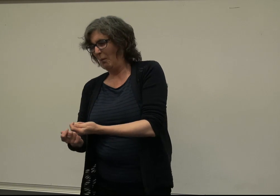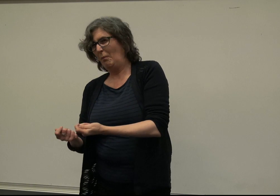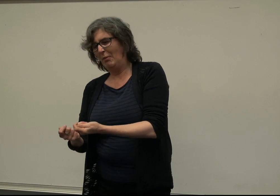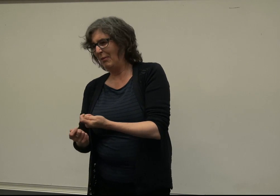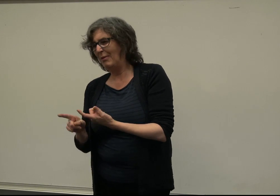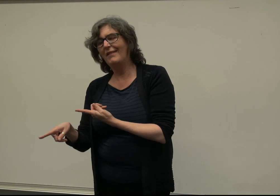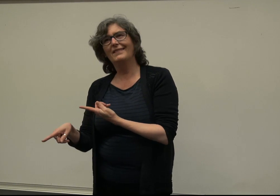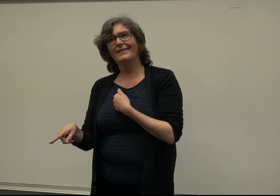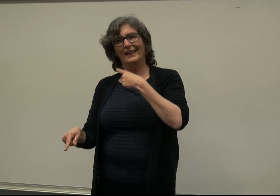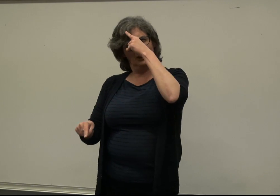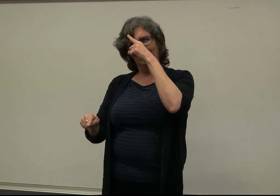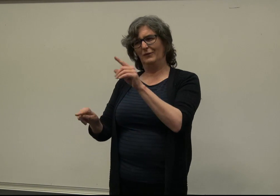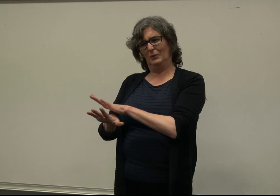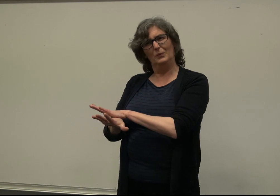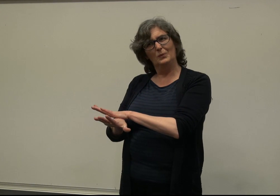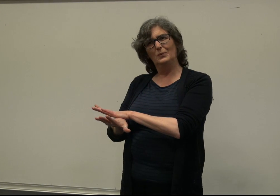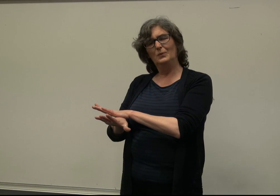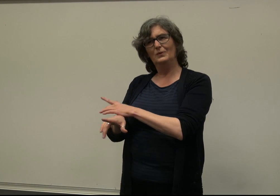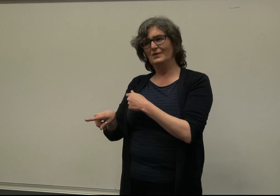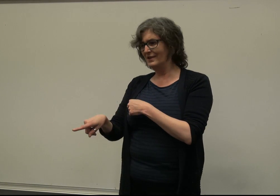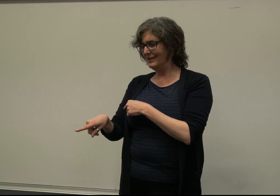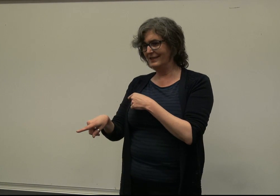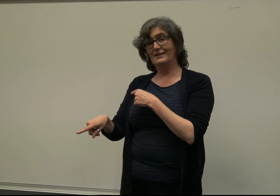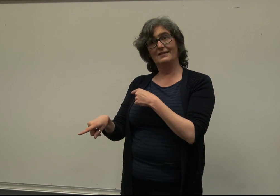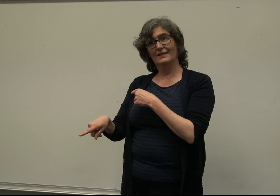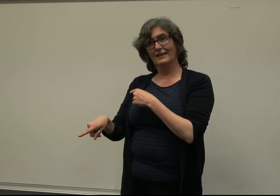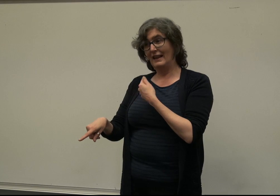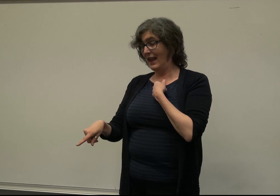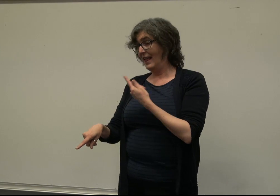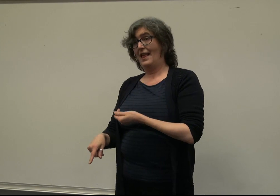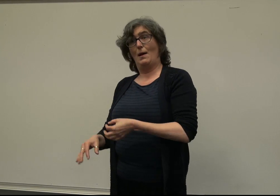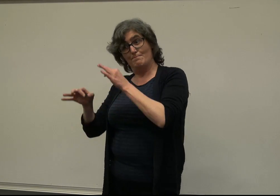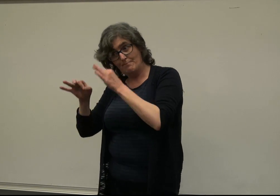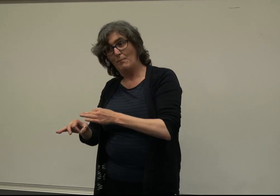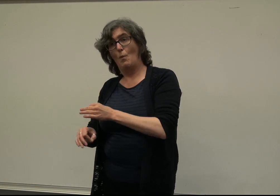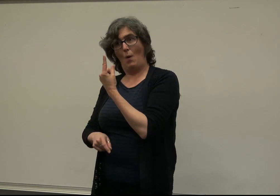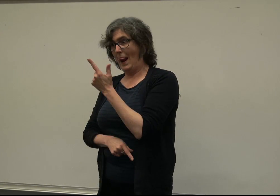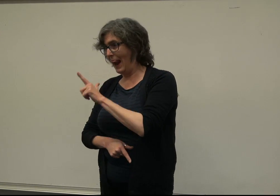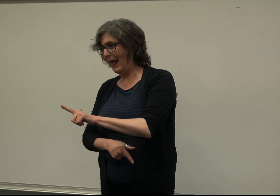bilingual child doesn't really speak any language properly.